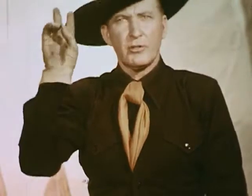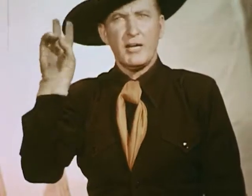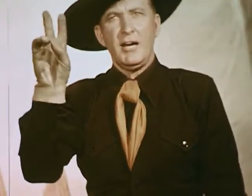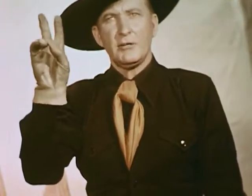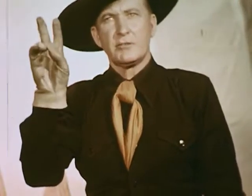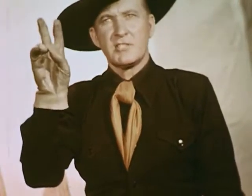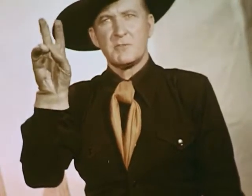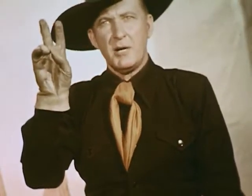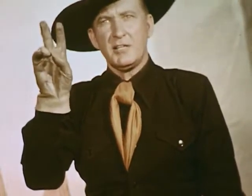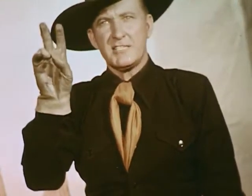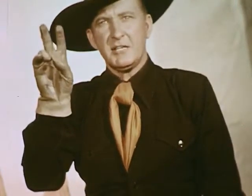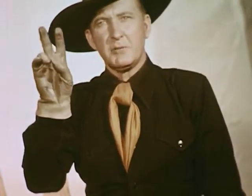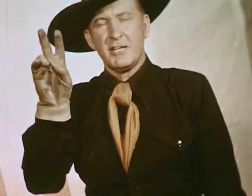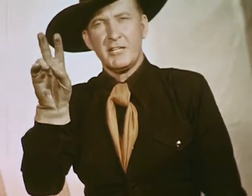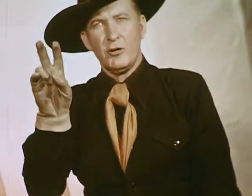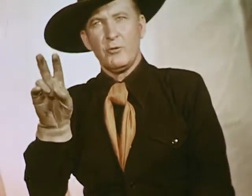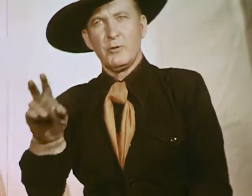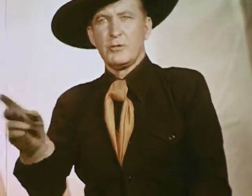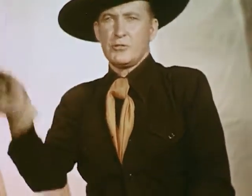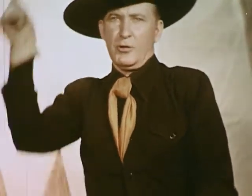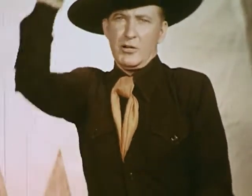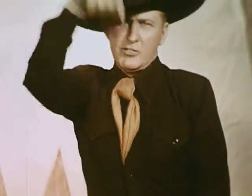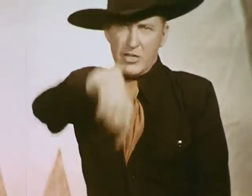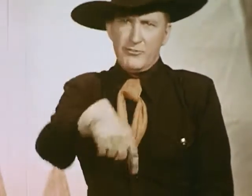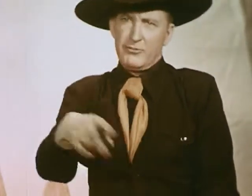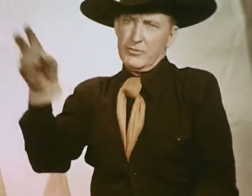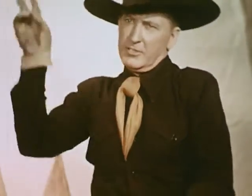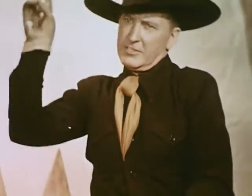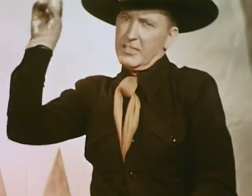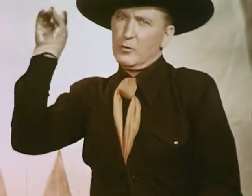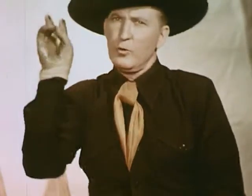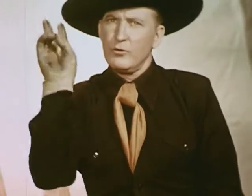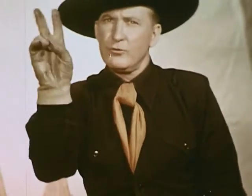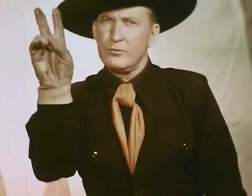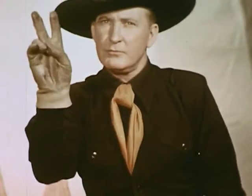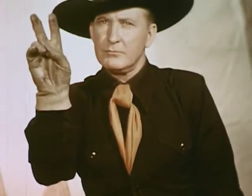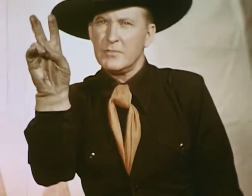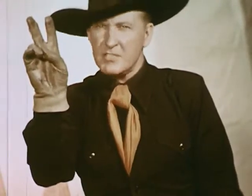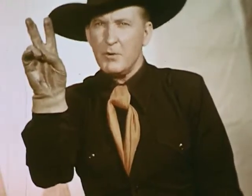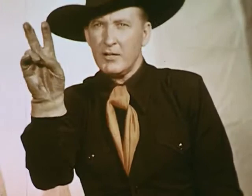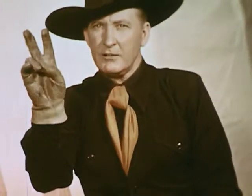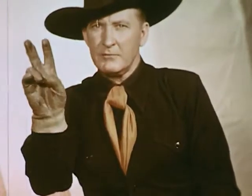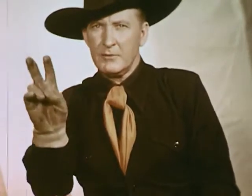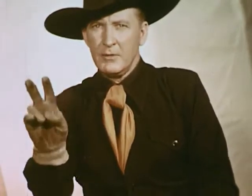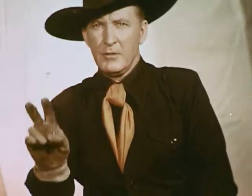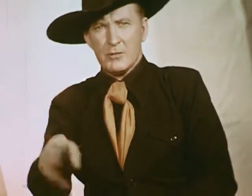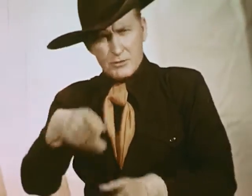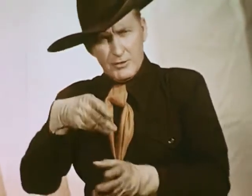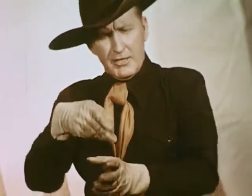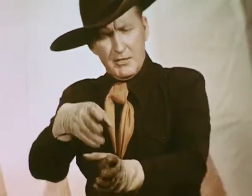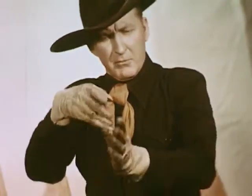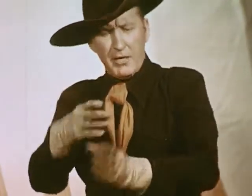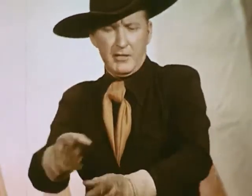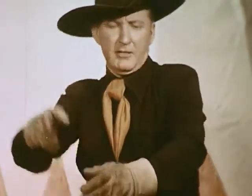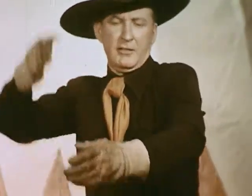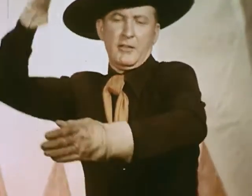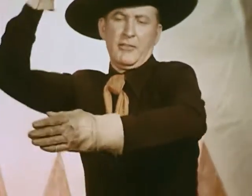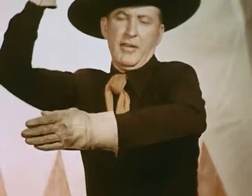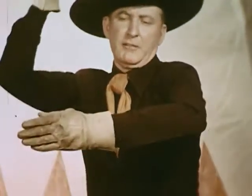or a coyote is the smartest animal they know. So our chief is like a wolf. He's smart. So let him make that